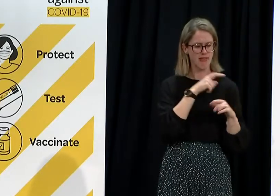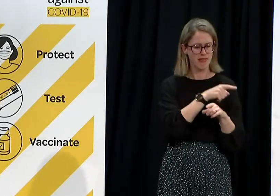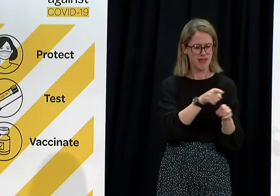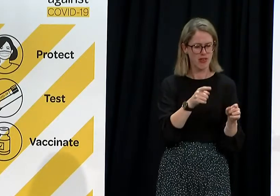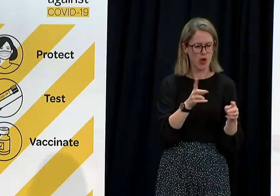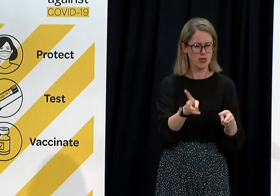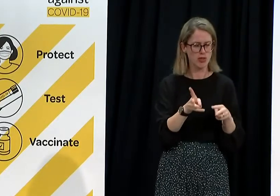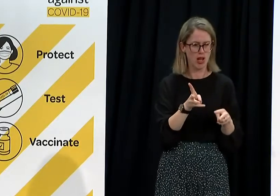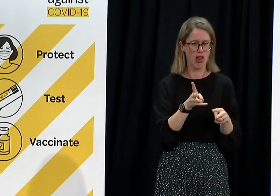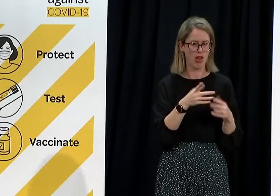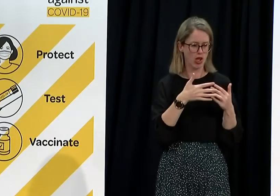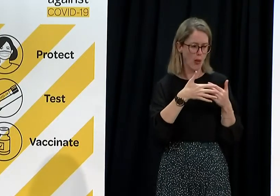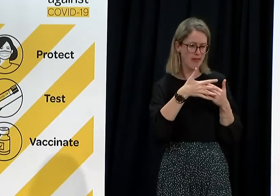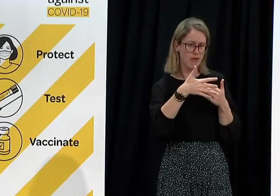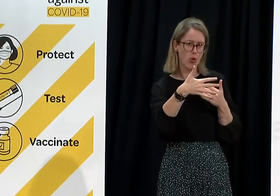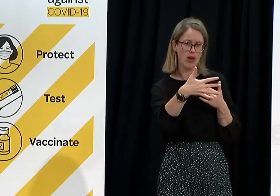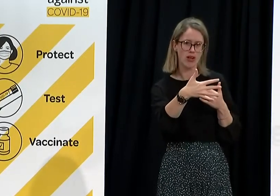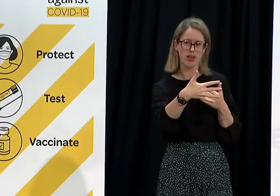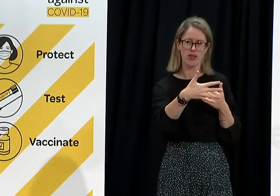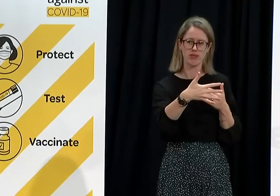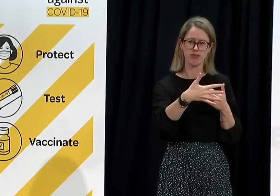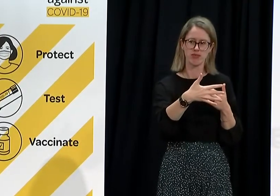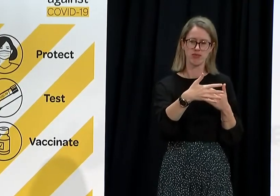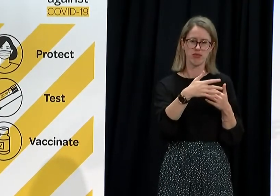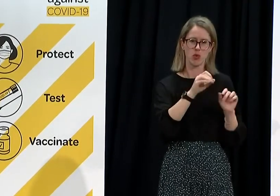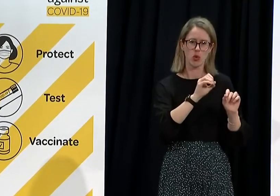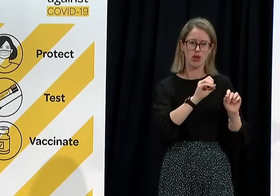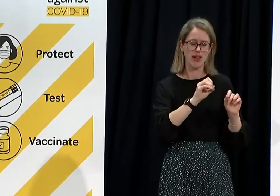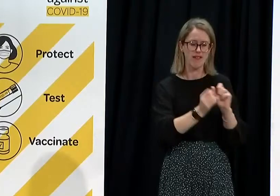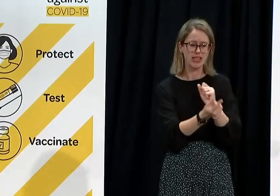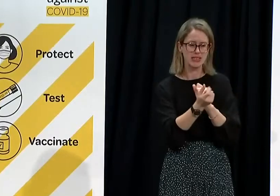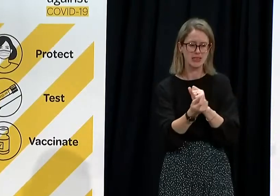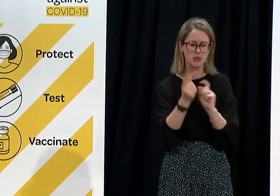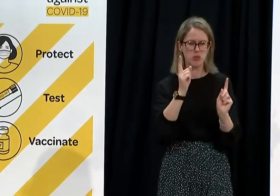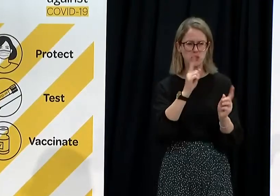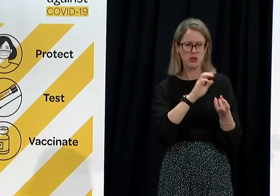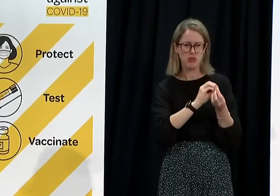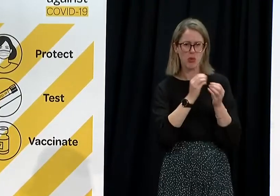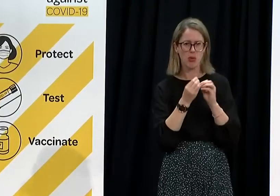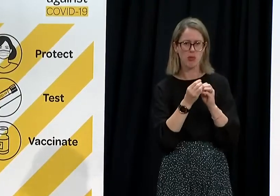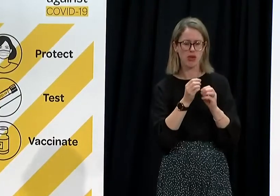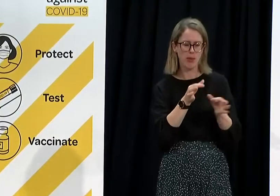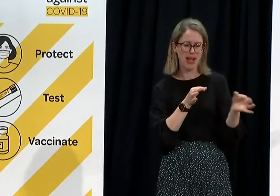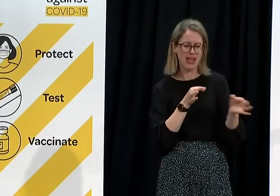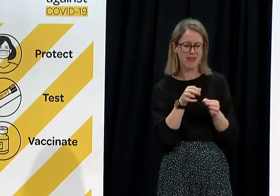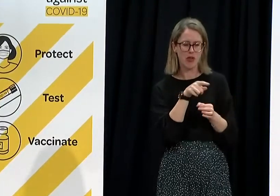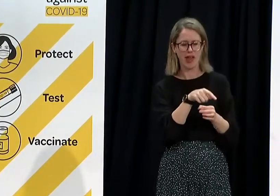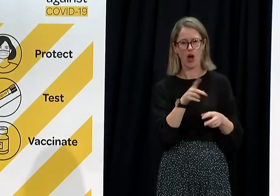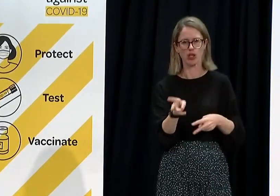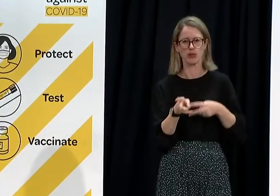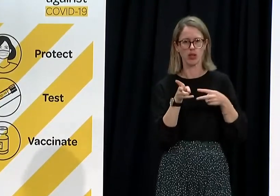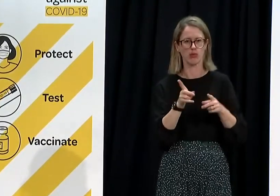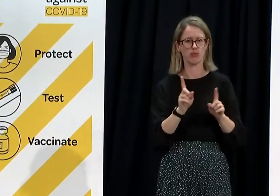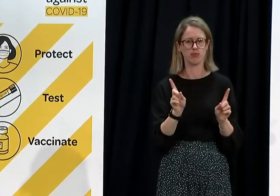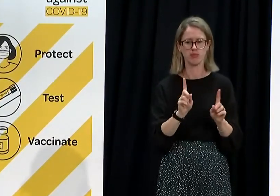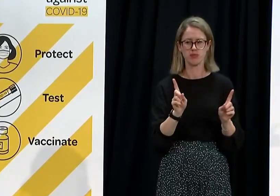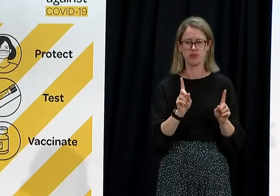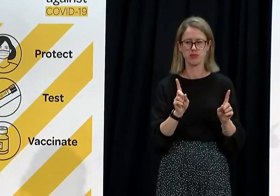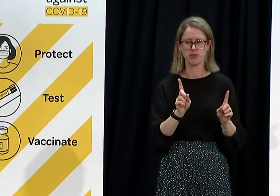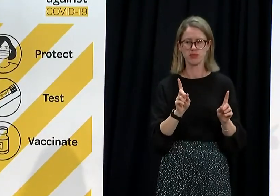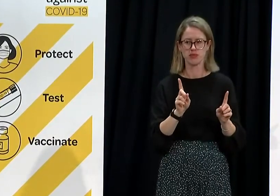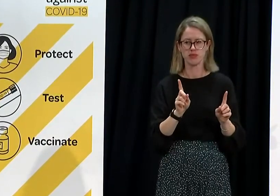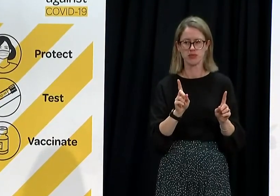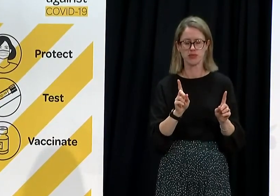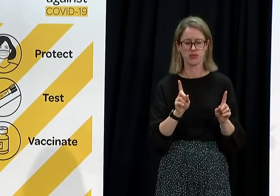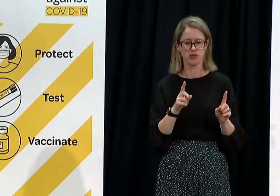now, and casting forward for any future sort of exposure events? What's the sort of contingency planning around that? Considering we don't have